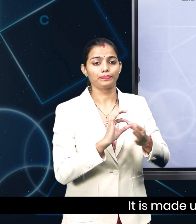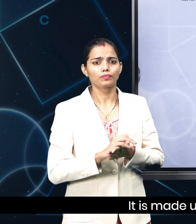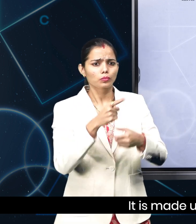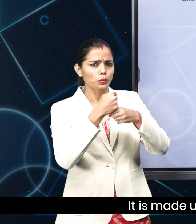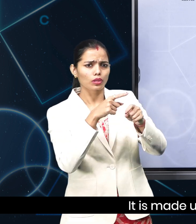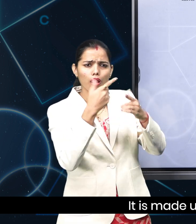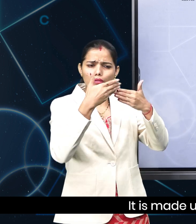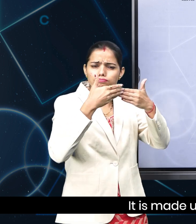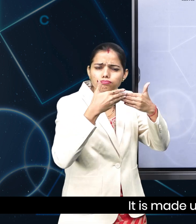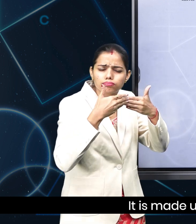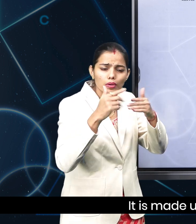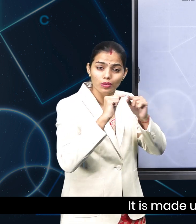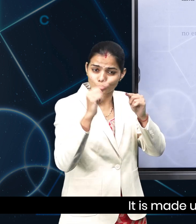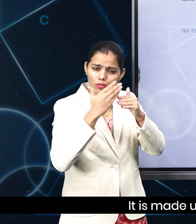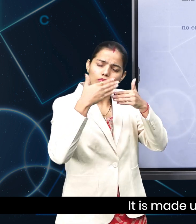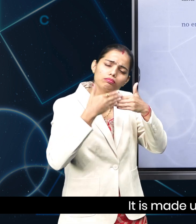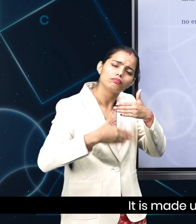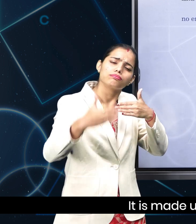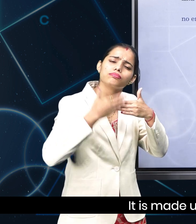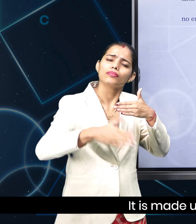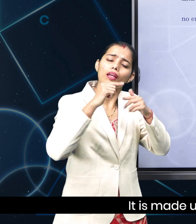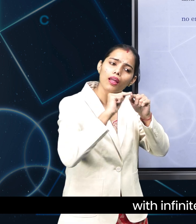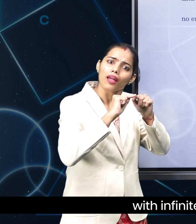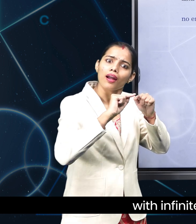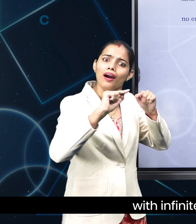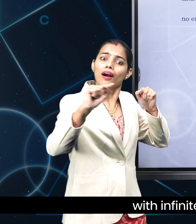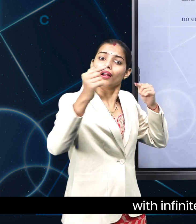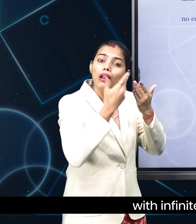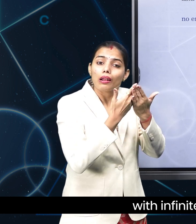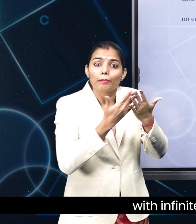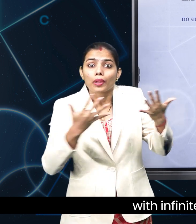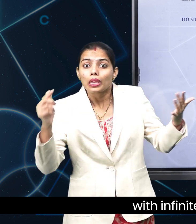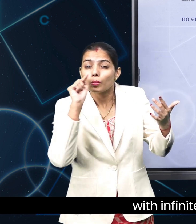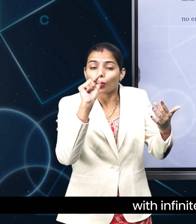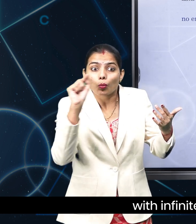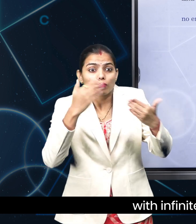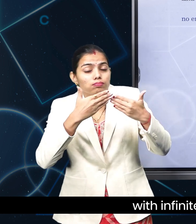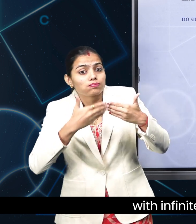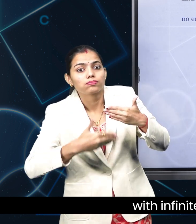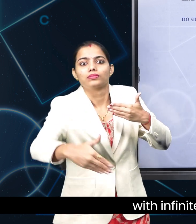It is made up of infinitely many points with infinite length and no end point.